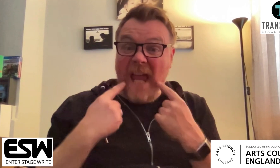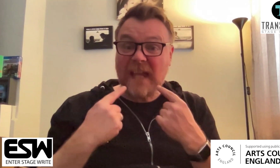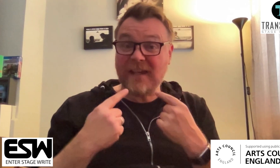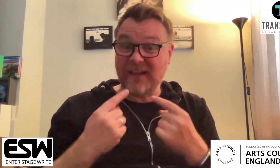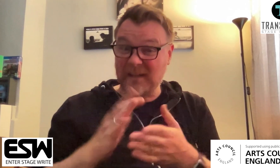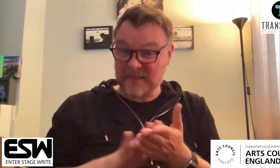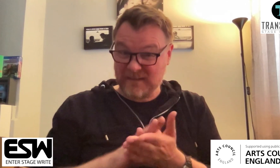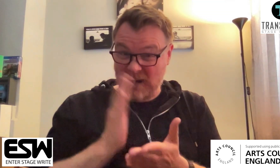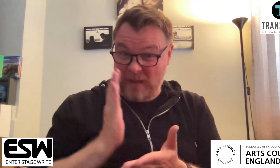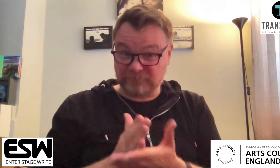cry.